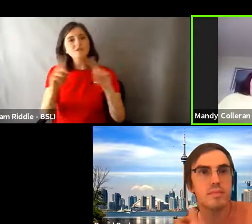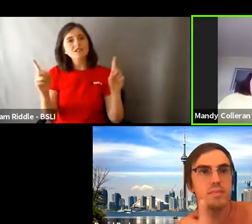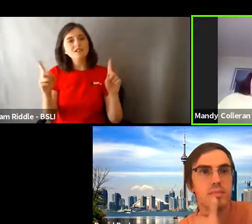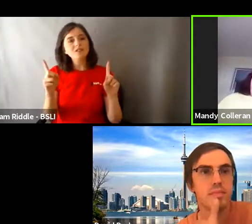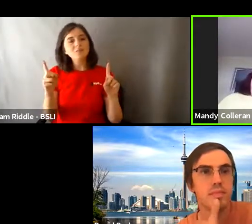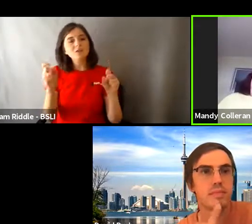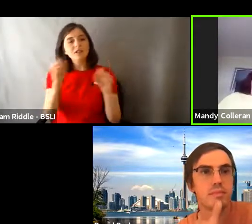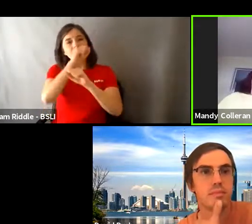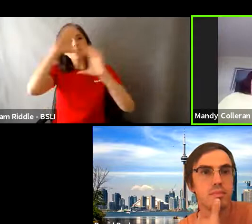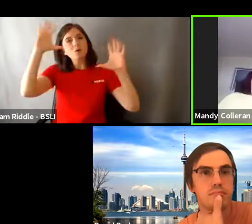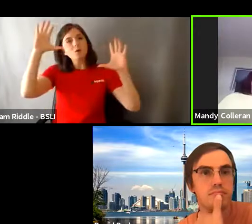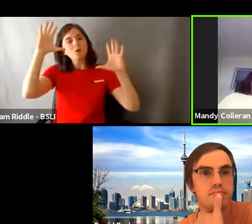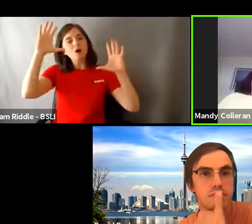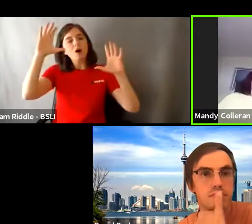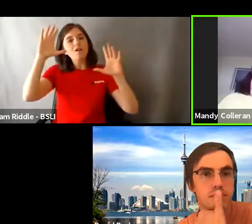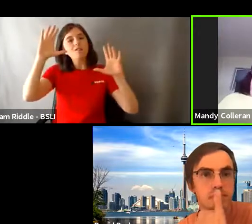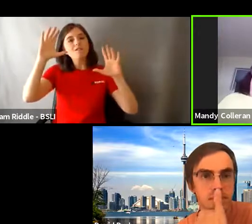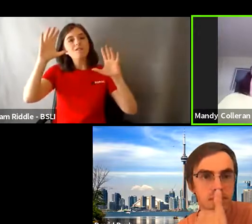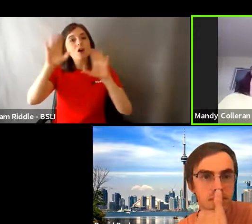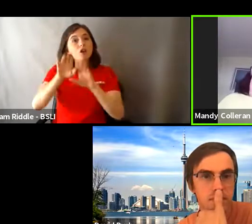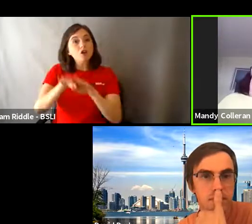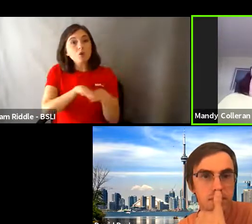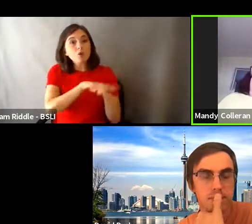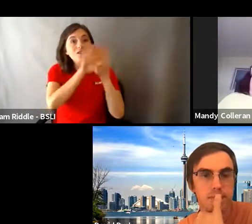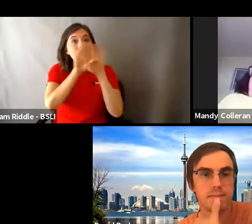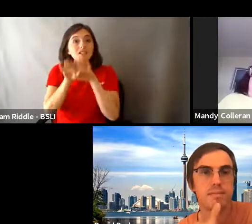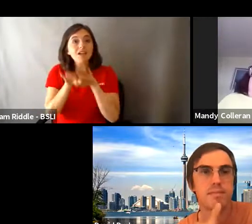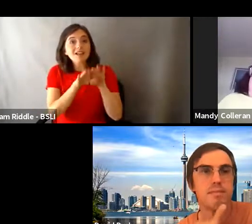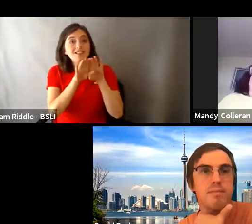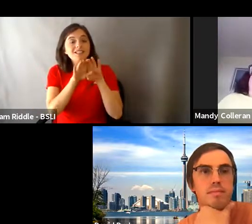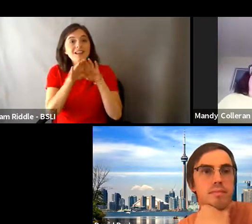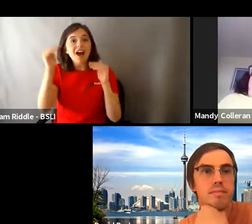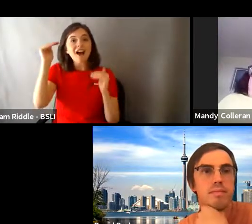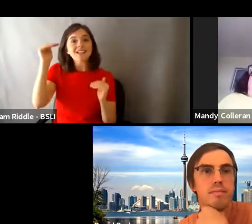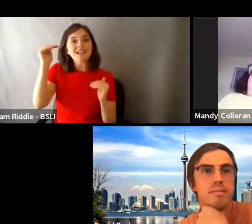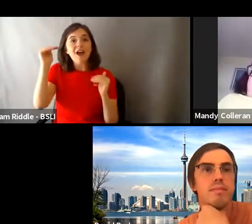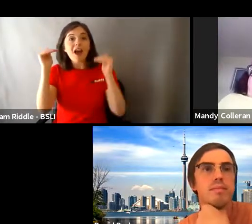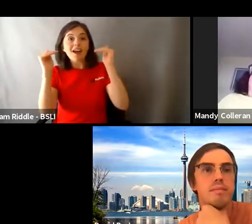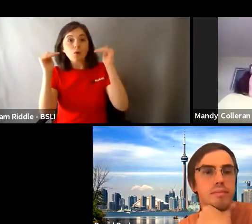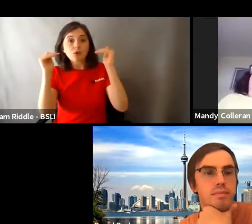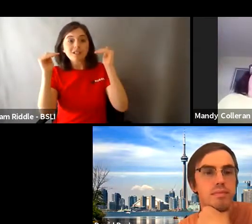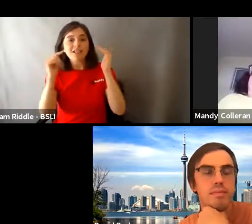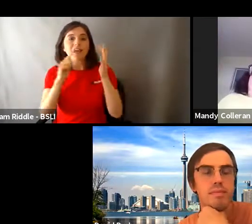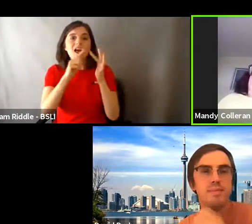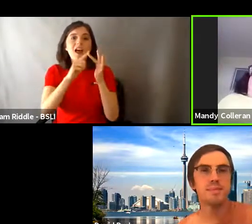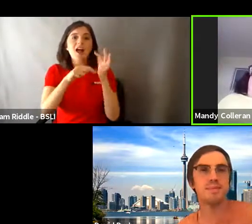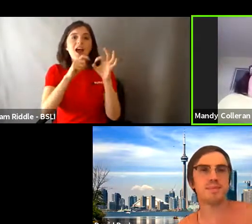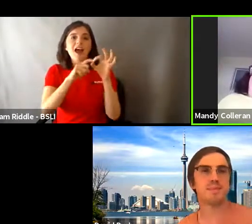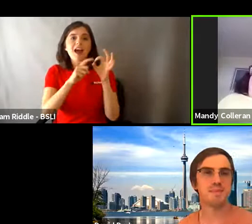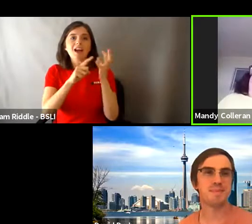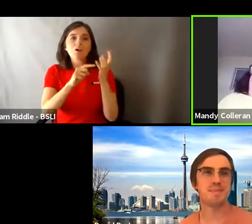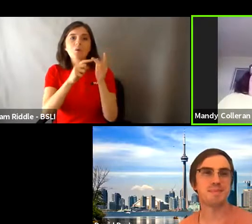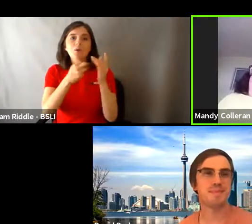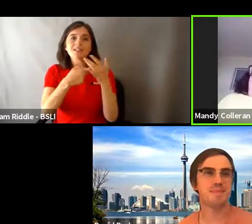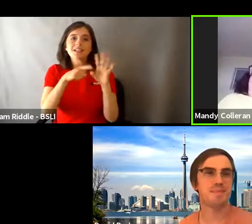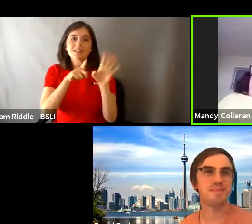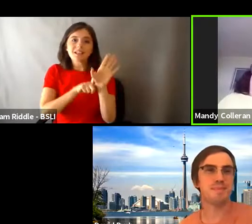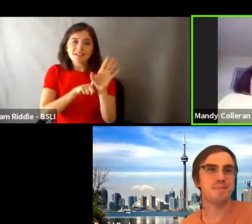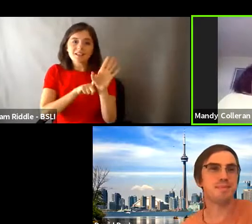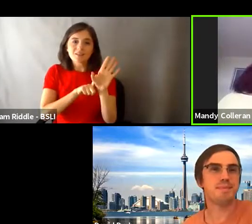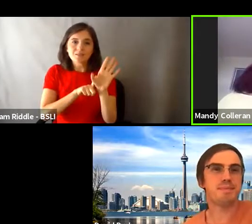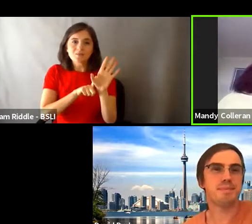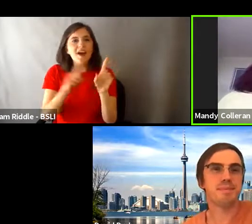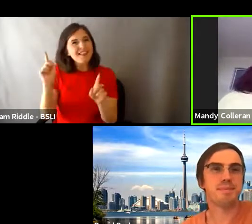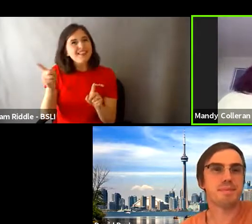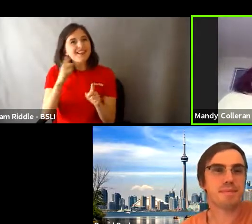of universality and actually equity, which are very different things. And I think you've outlined that really clearly, Bill. I think I'd